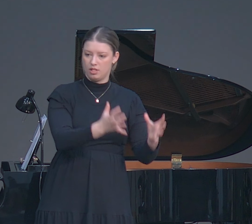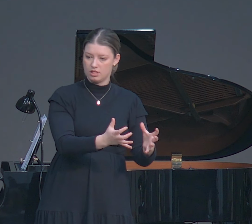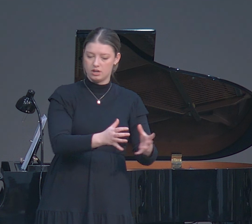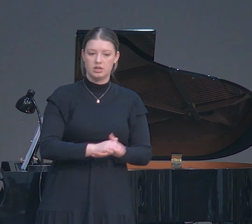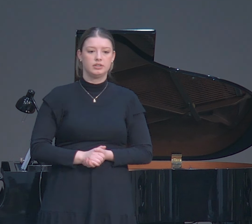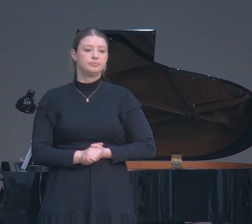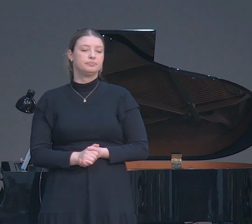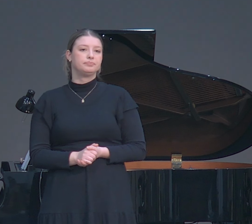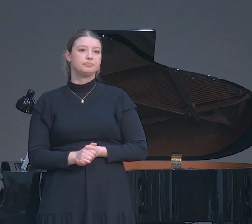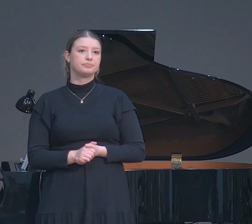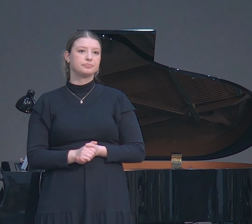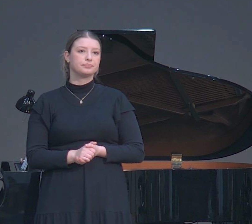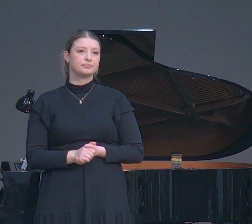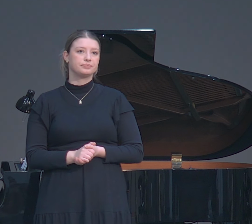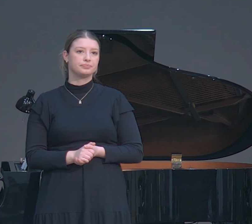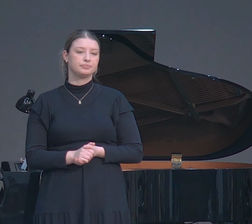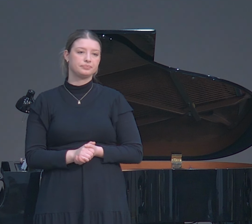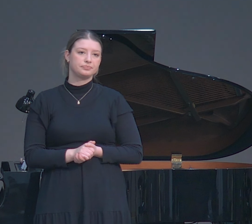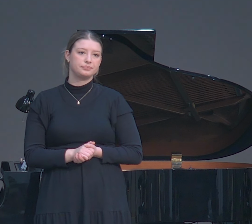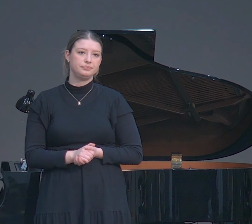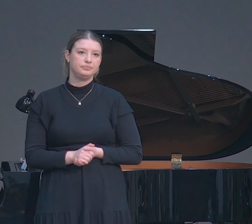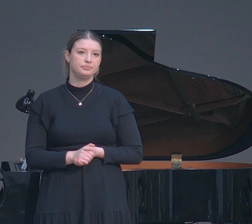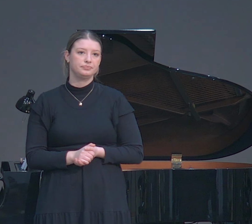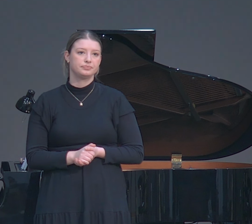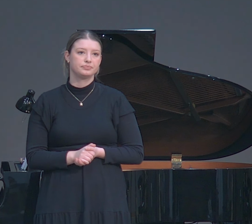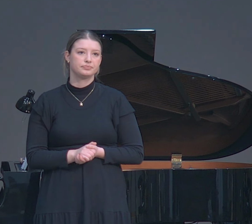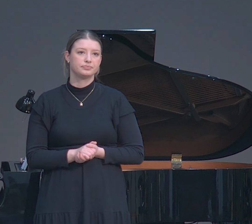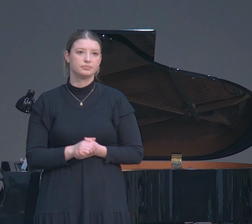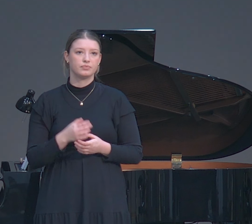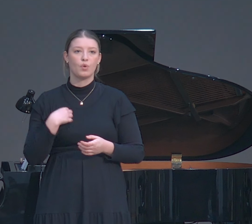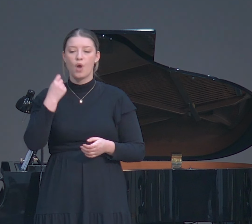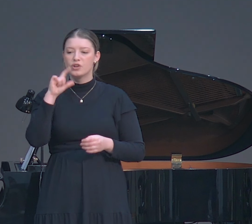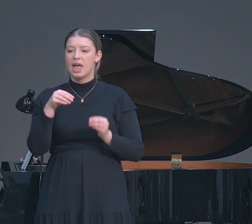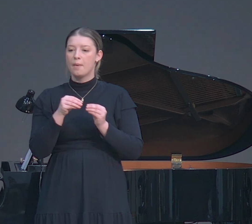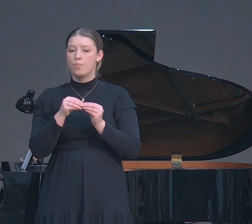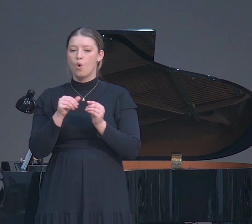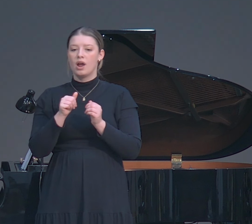this better when we get to Matthew 24 and 26.